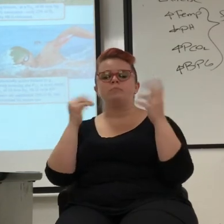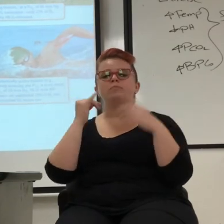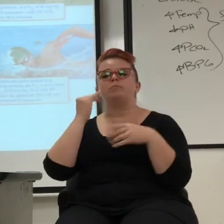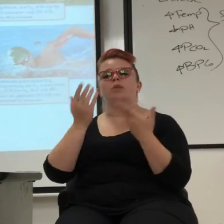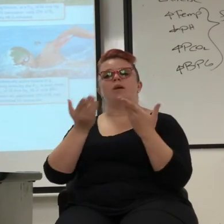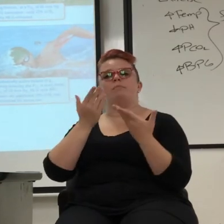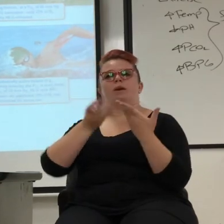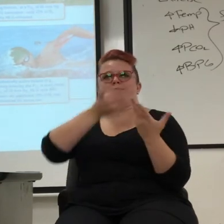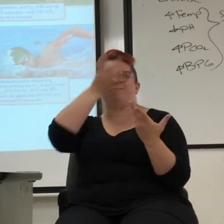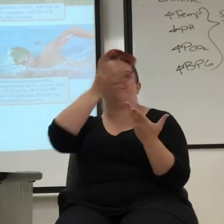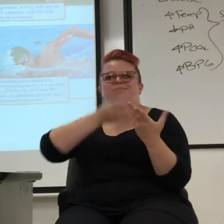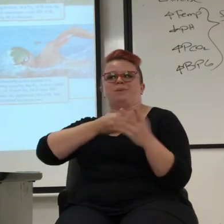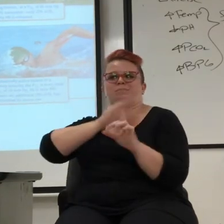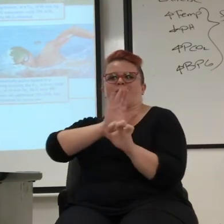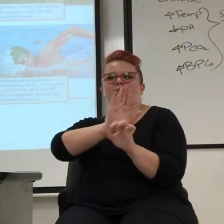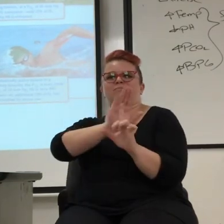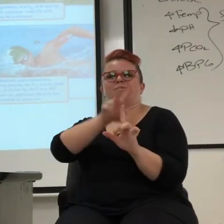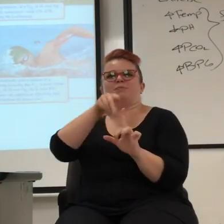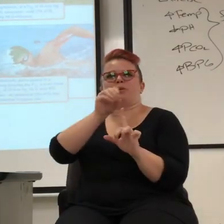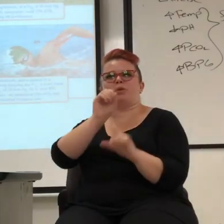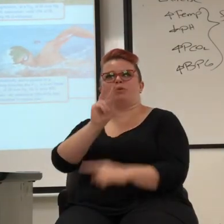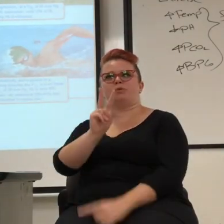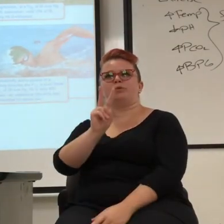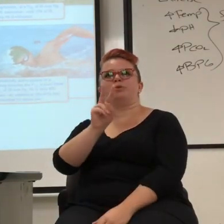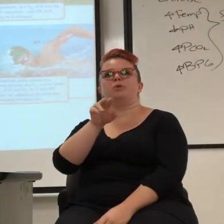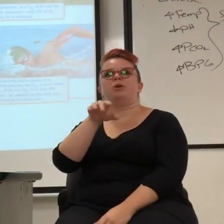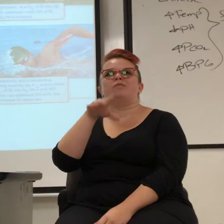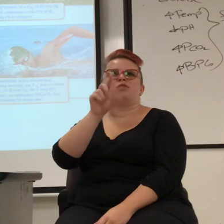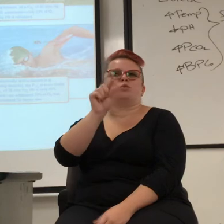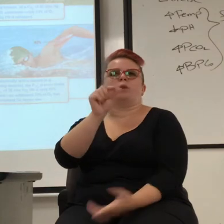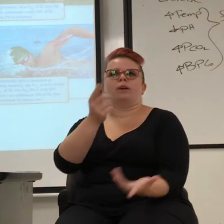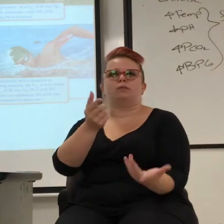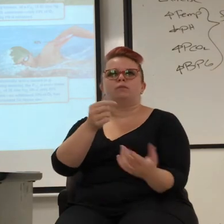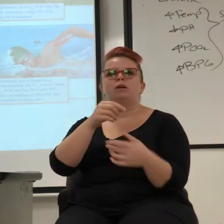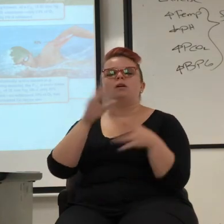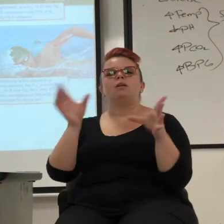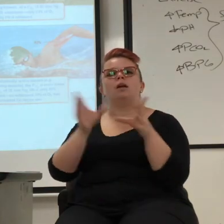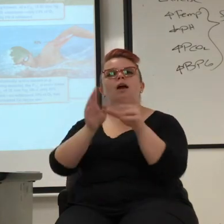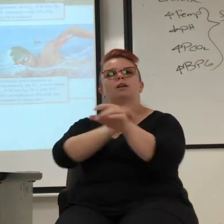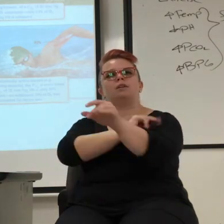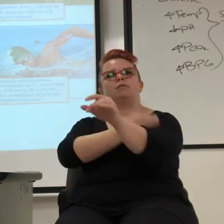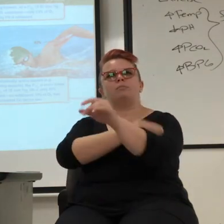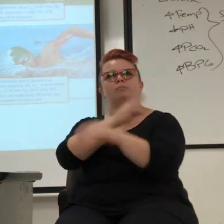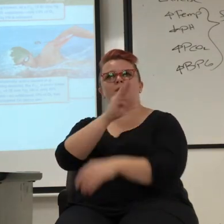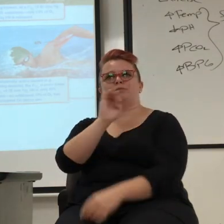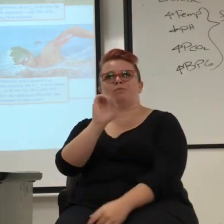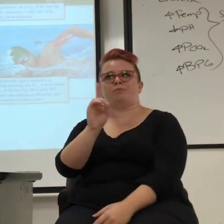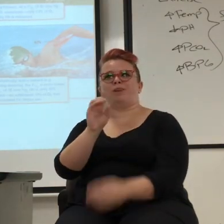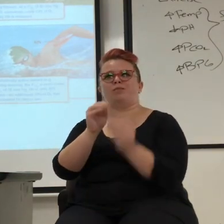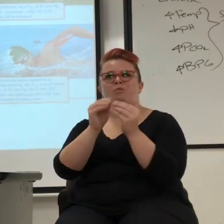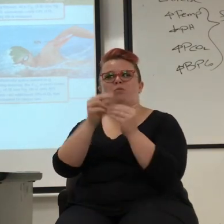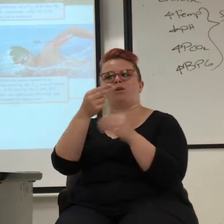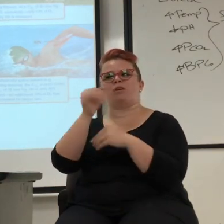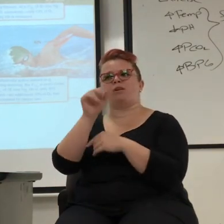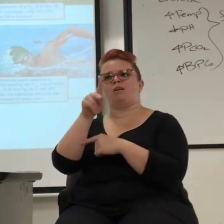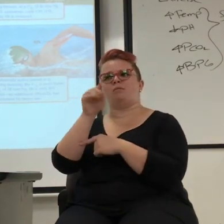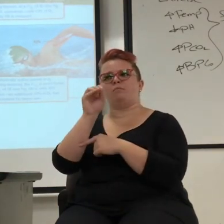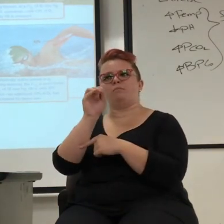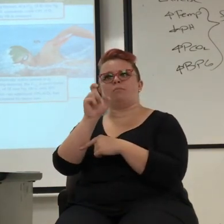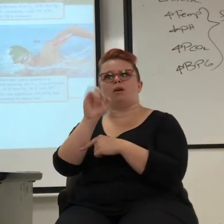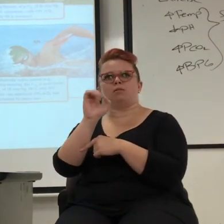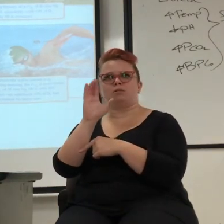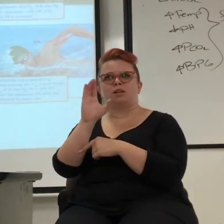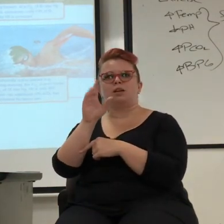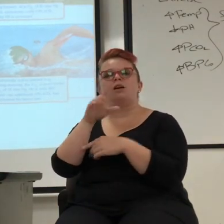maybe his PO2 is 20. The active muscle beds are more hypoxic. Basically, that's what exercise is.